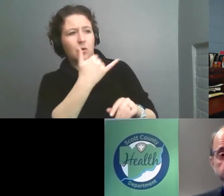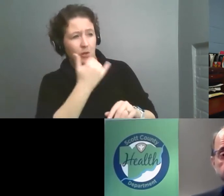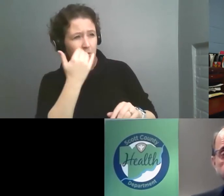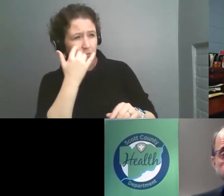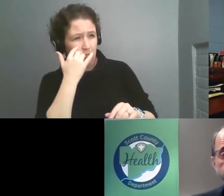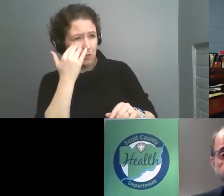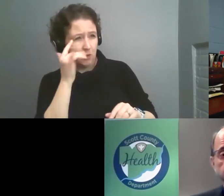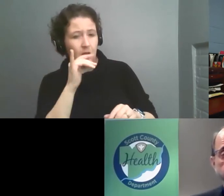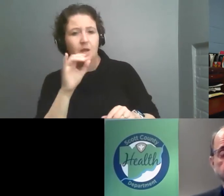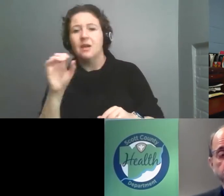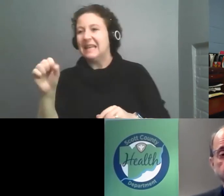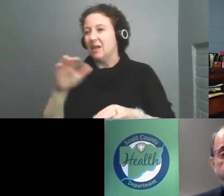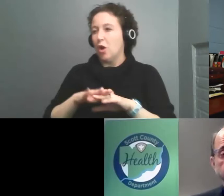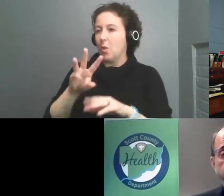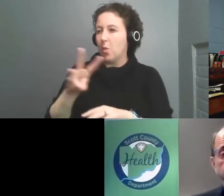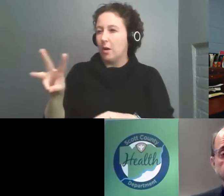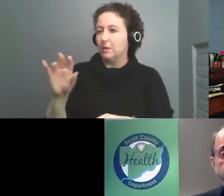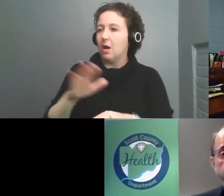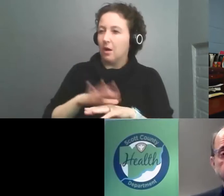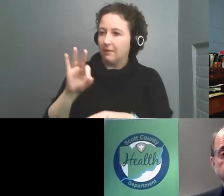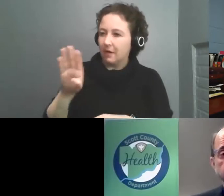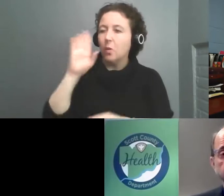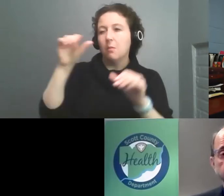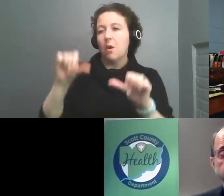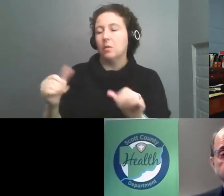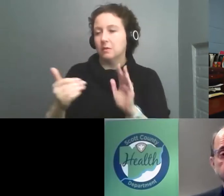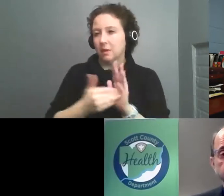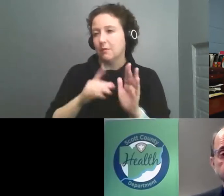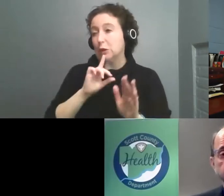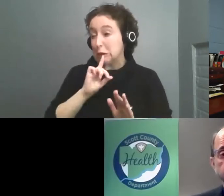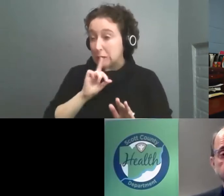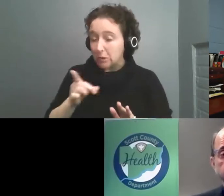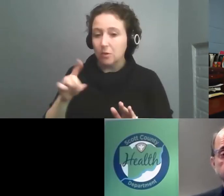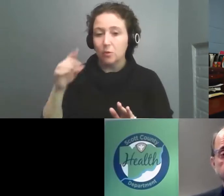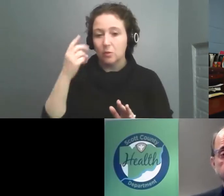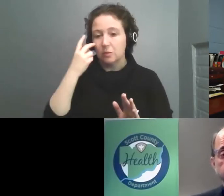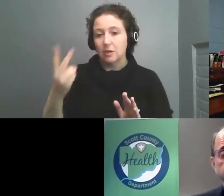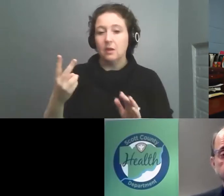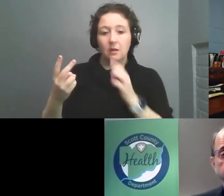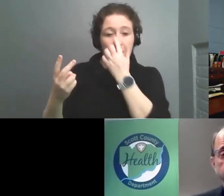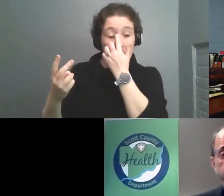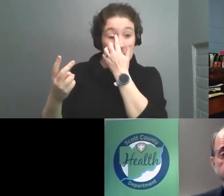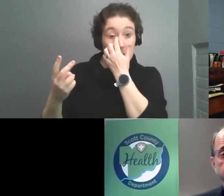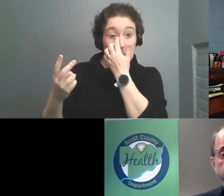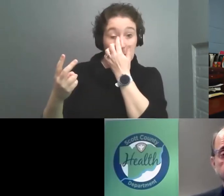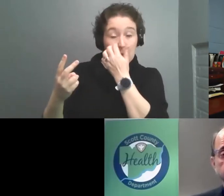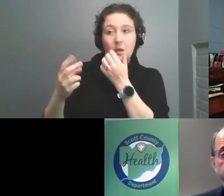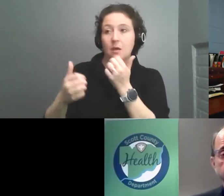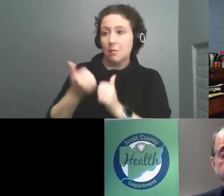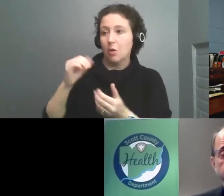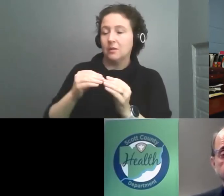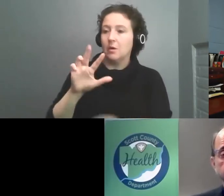have those posted on our website and Facebook, and we'll post them again to be sure we get everyone. The main number is a